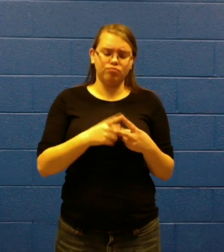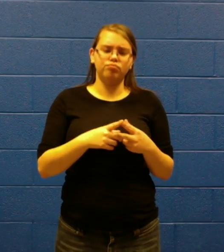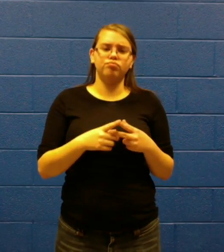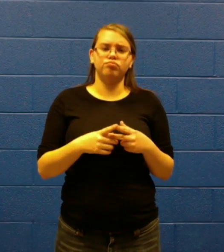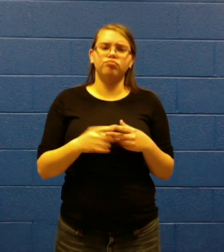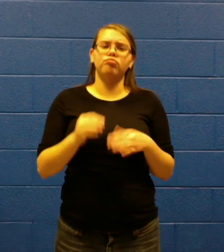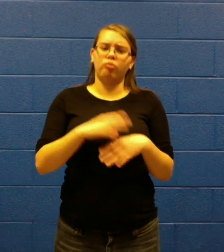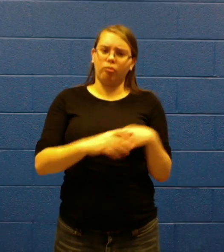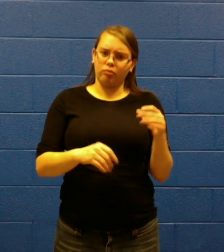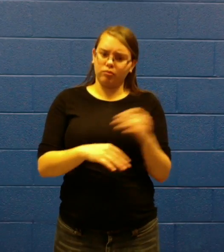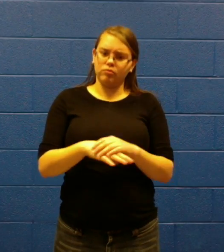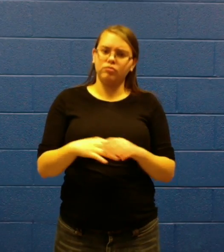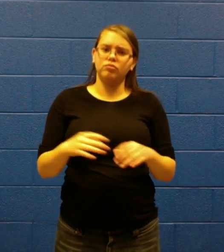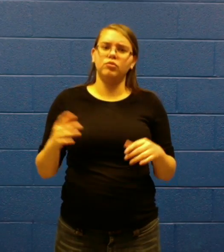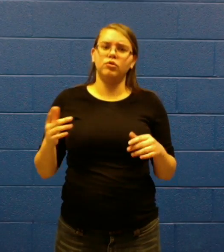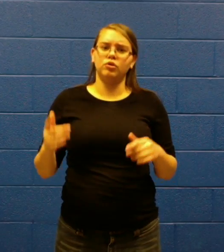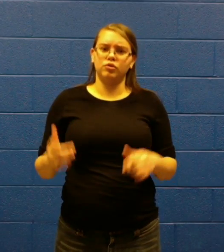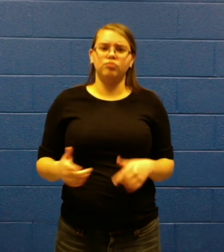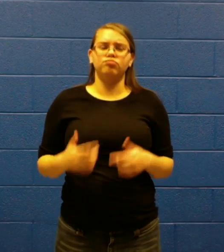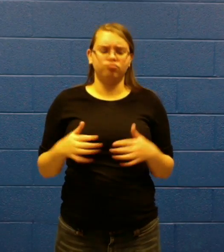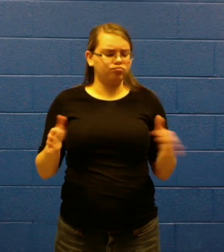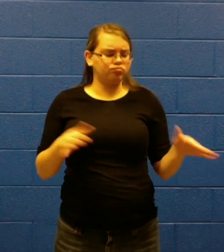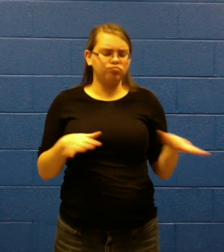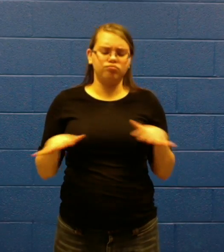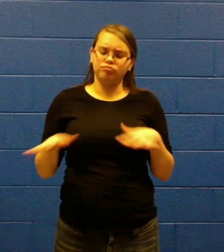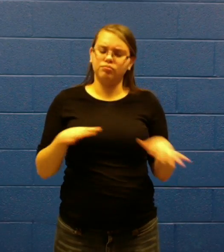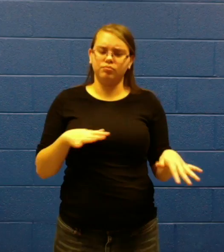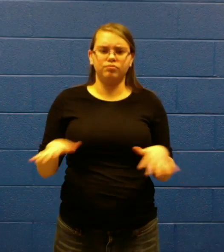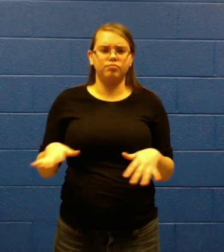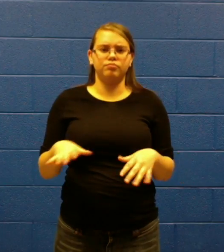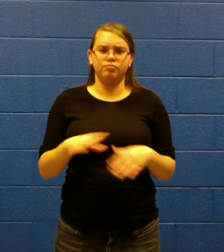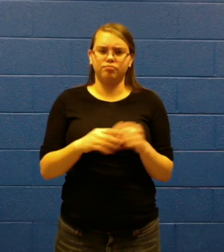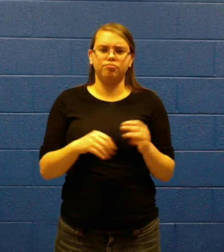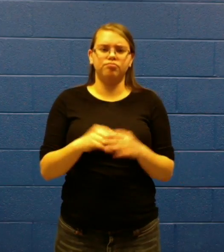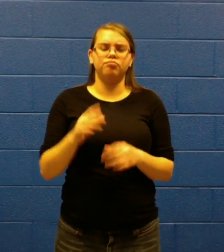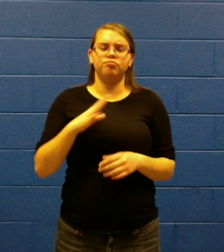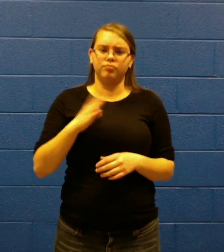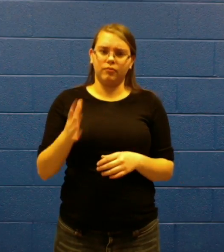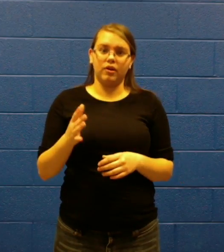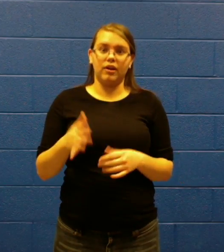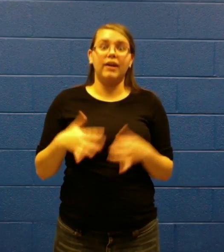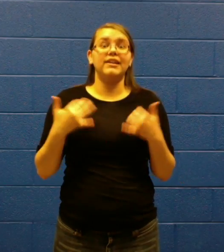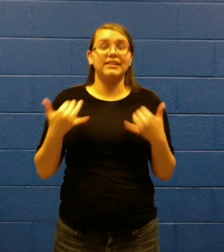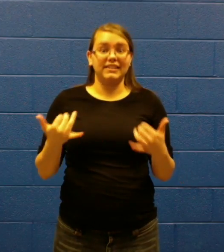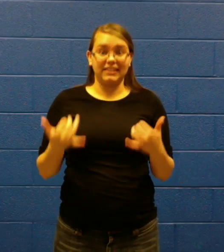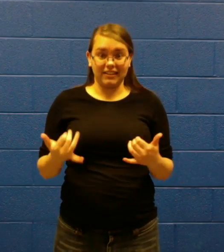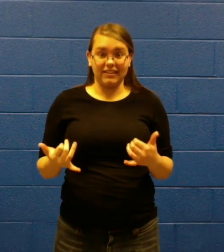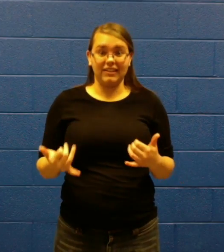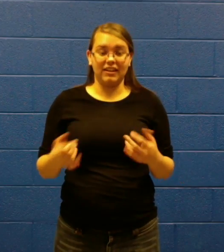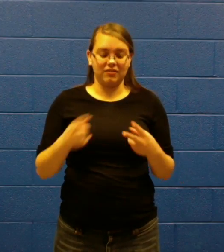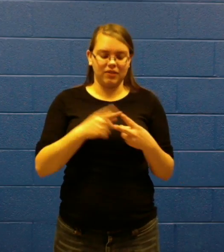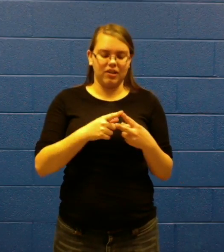decided that it is time to start barking at anything and anyone that walks down the road. Which is very